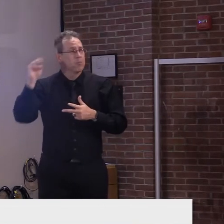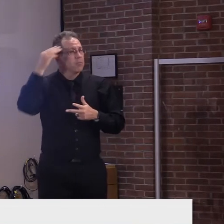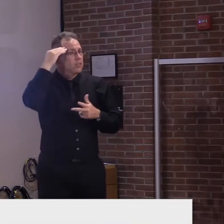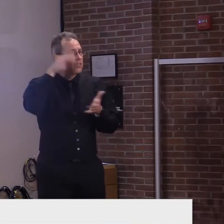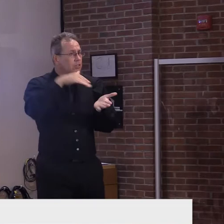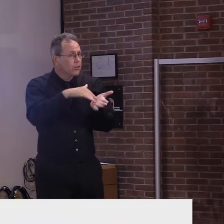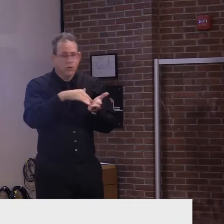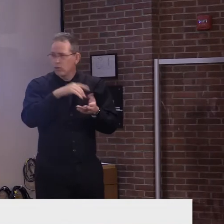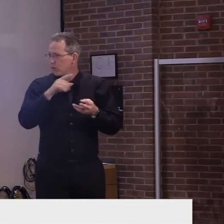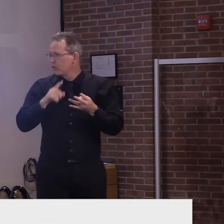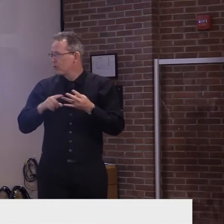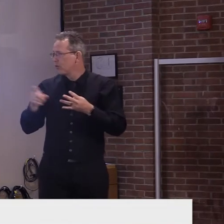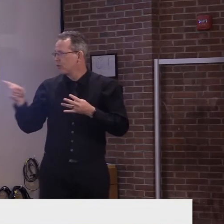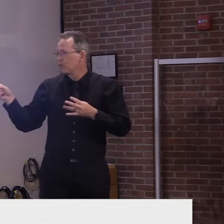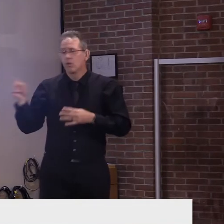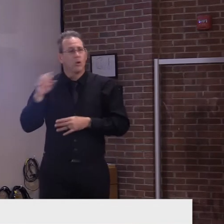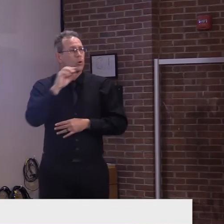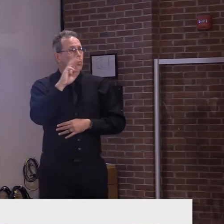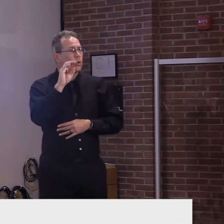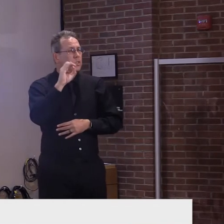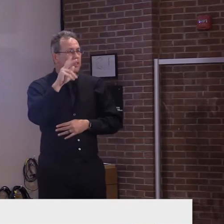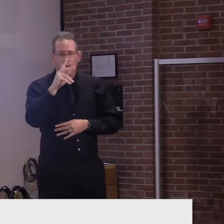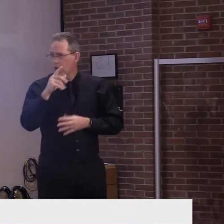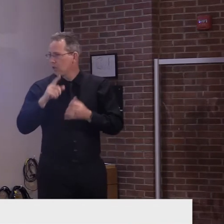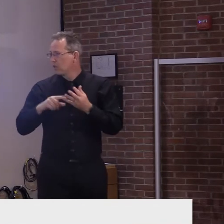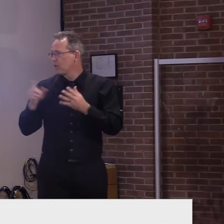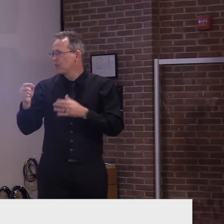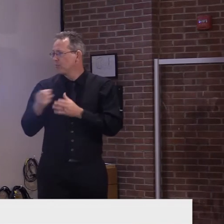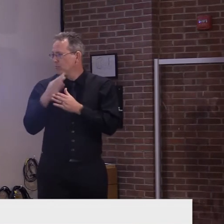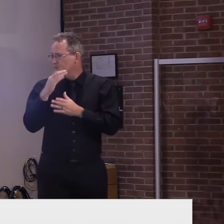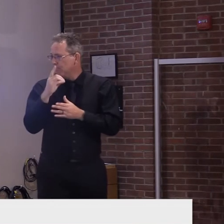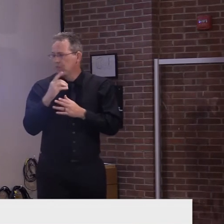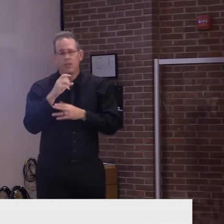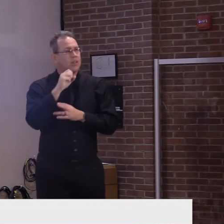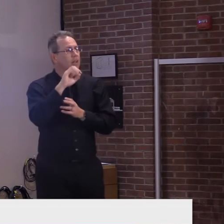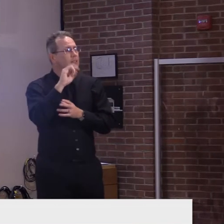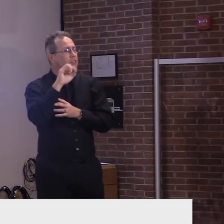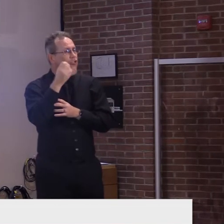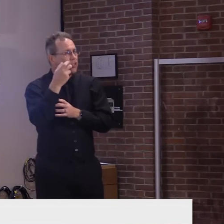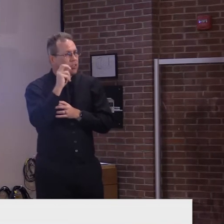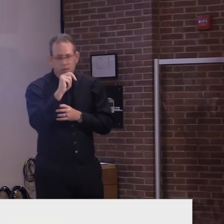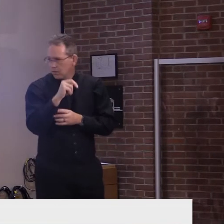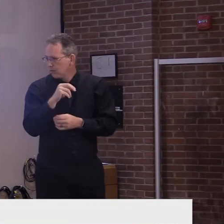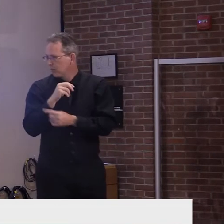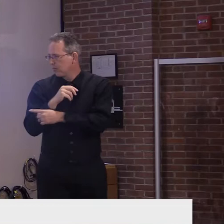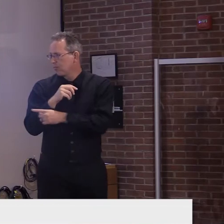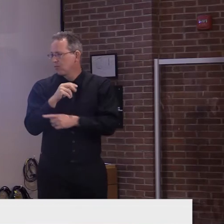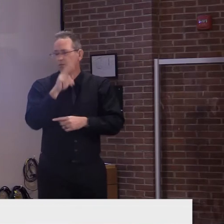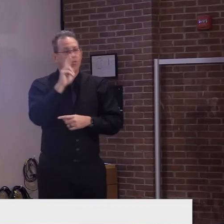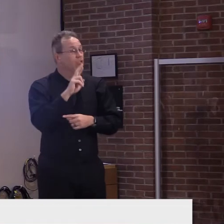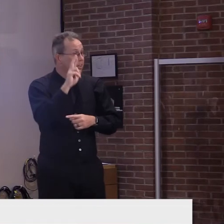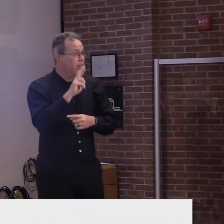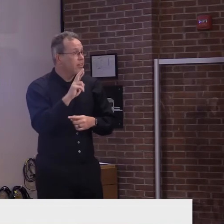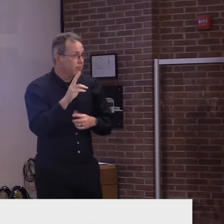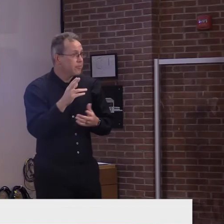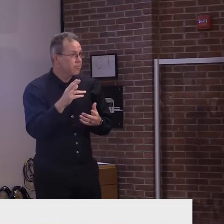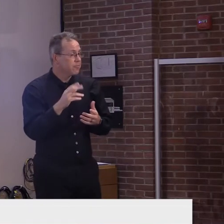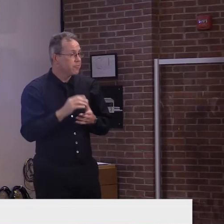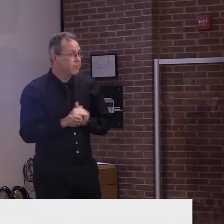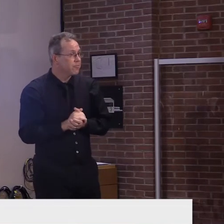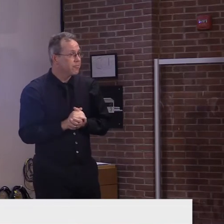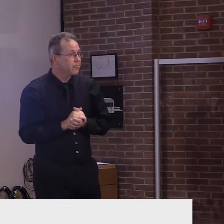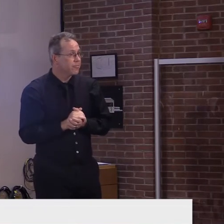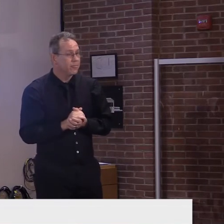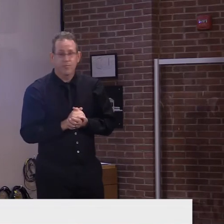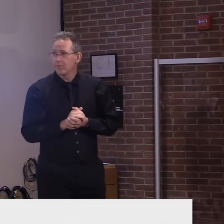Woodstock, Springfield Town Library in Springfield, the Champlain Valley Fair in Essex Junction, and the Bradford Psychiatric